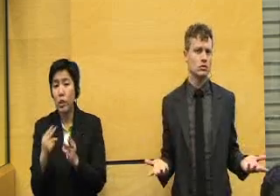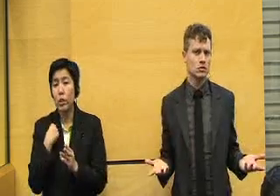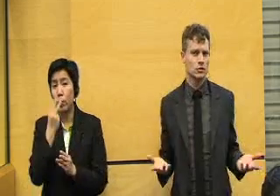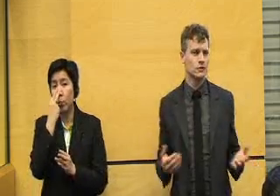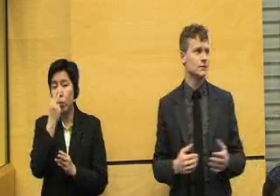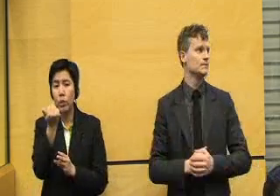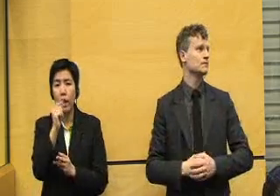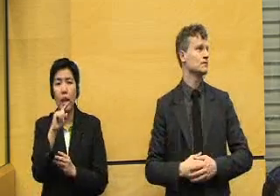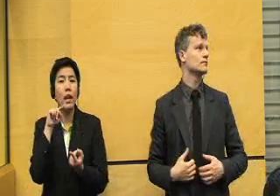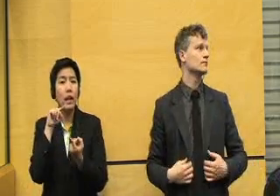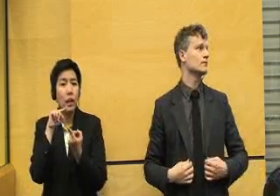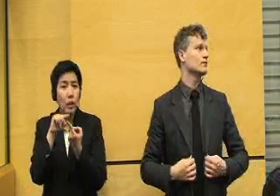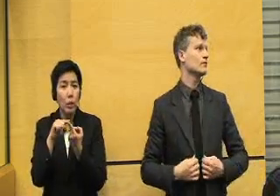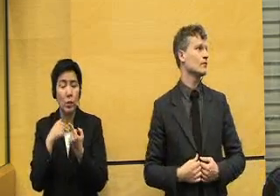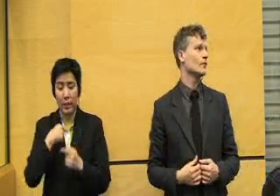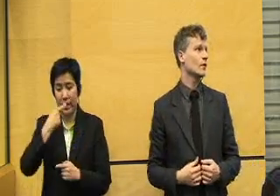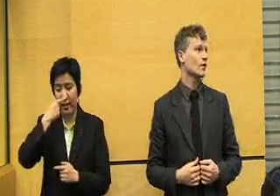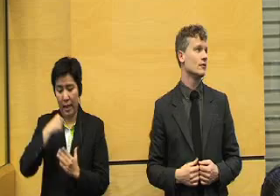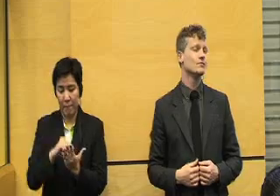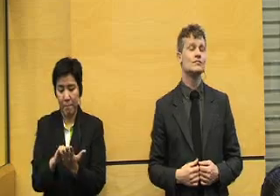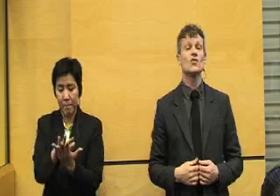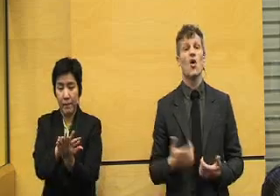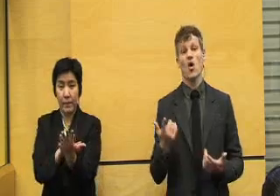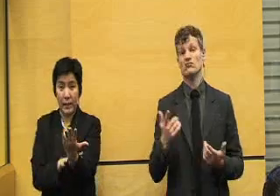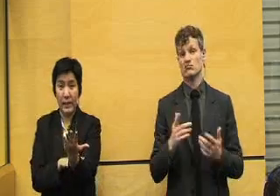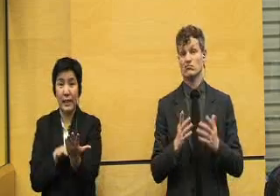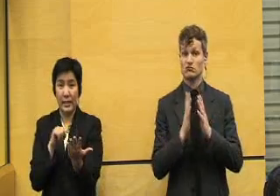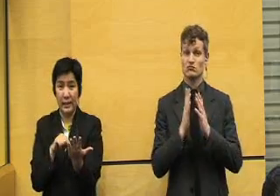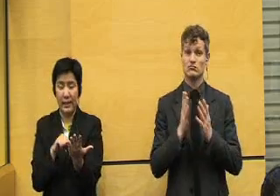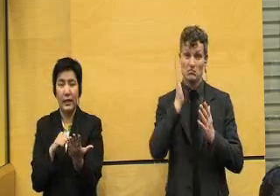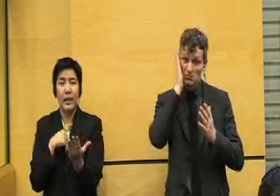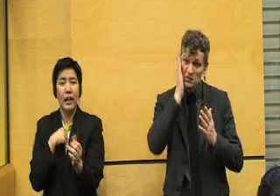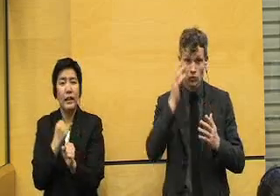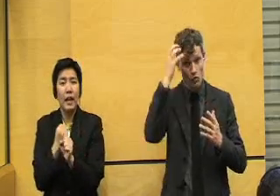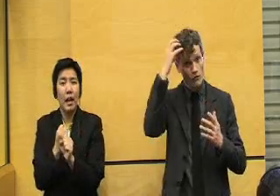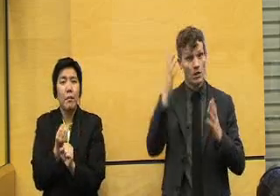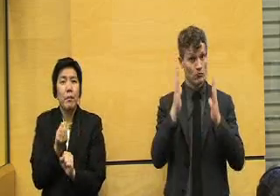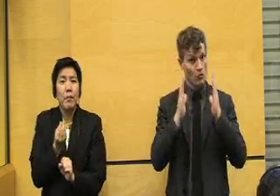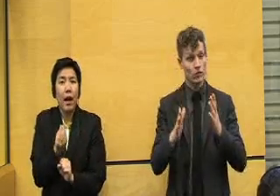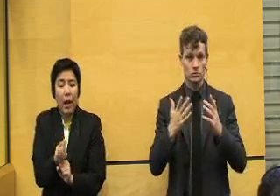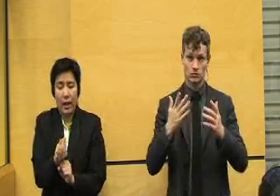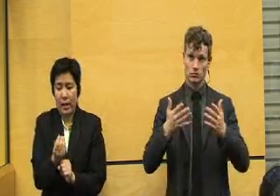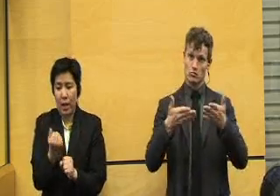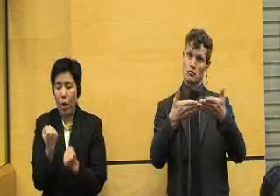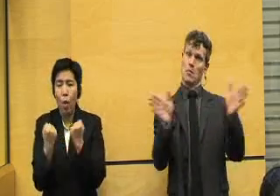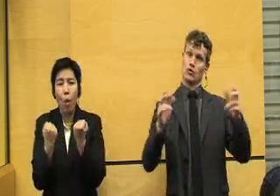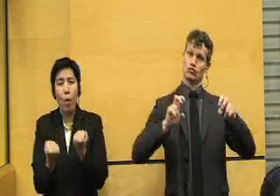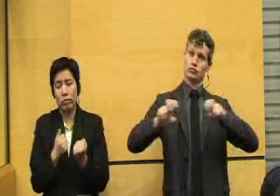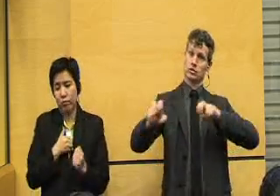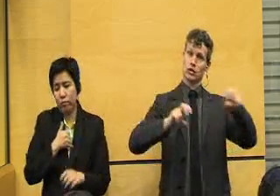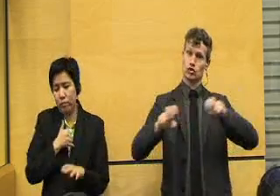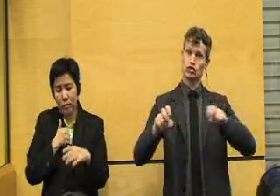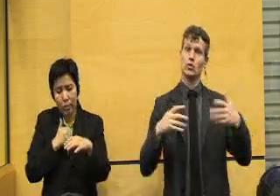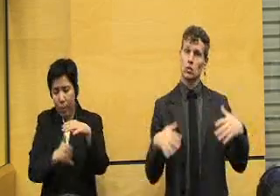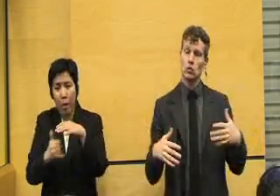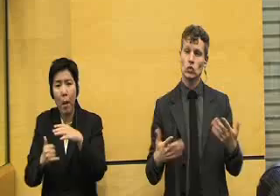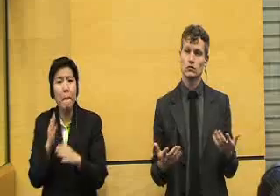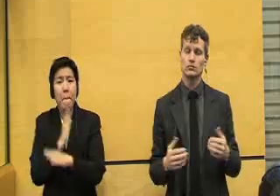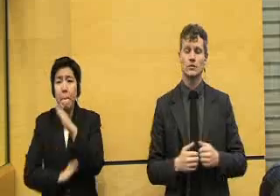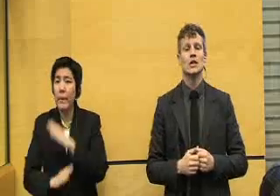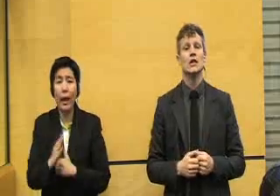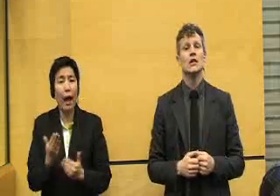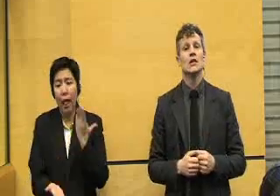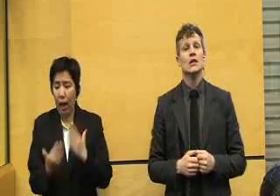of concern to the National Human Rights Commission is persons of disabilities living in poor families. The monthly